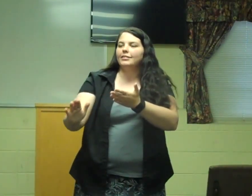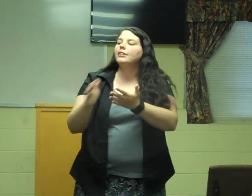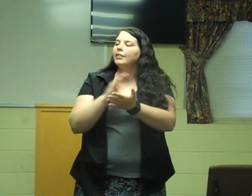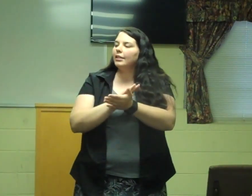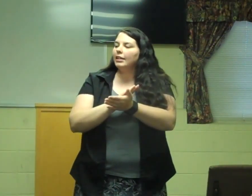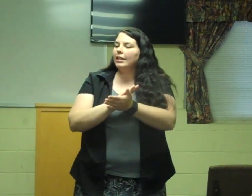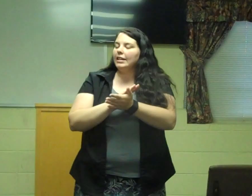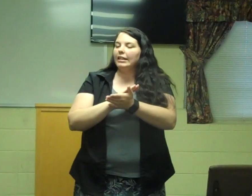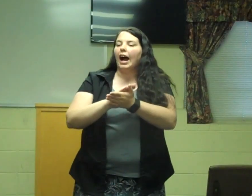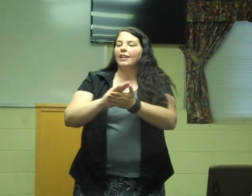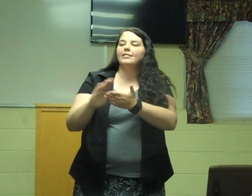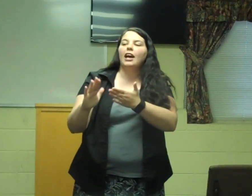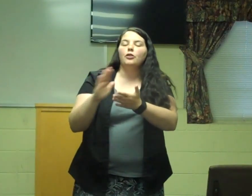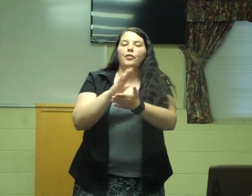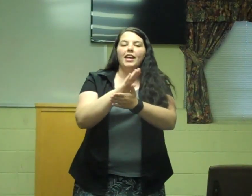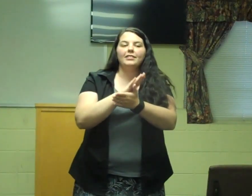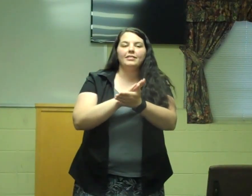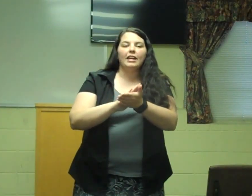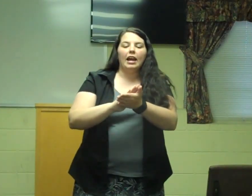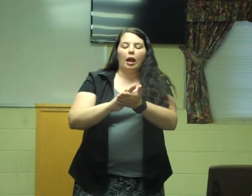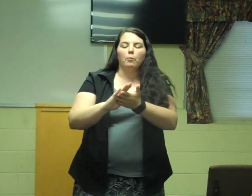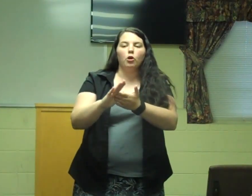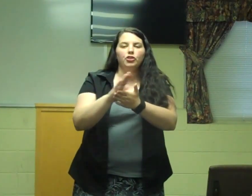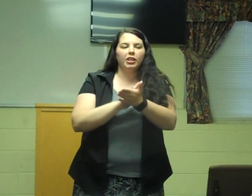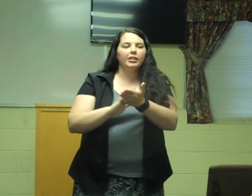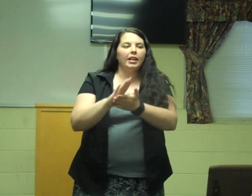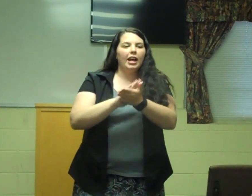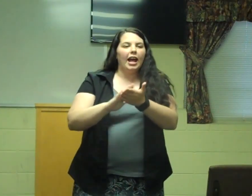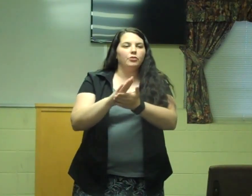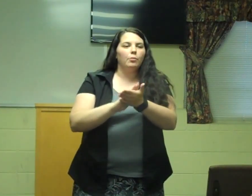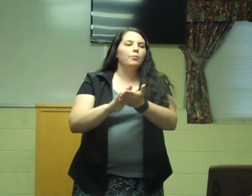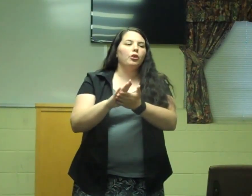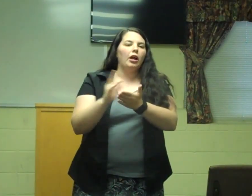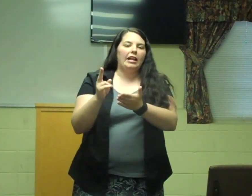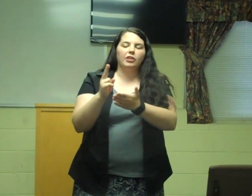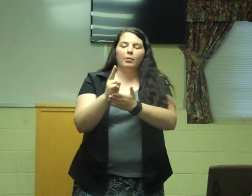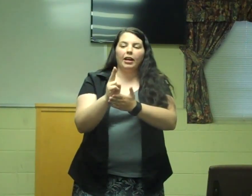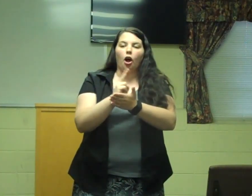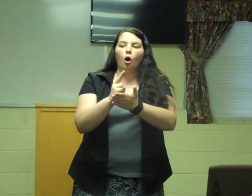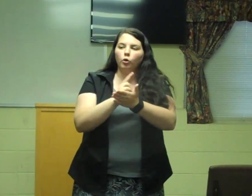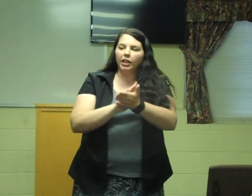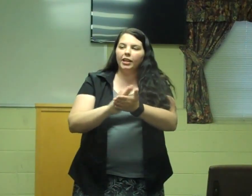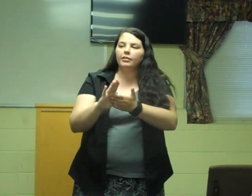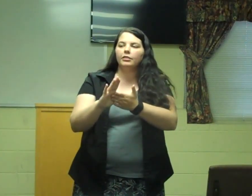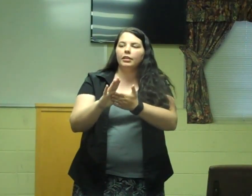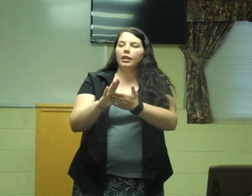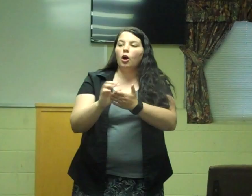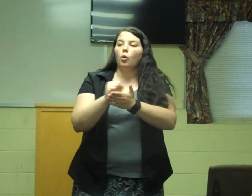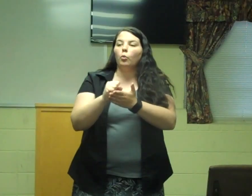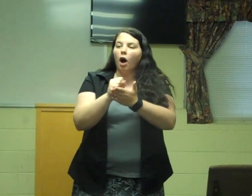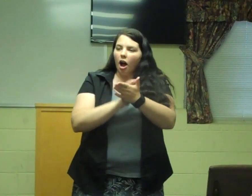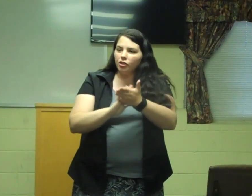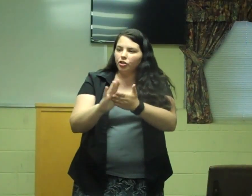Nice. Nice. This motion is, remember, is going to be like holy,